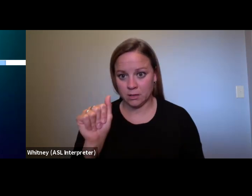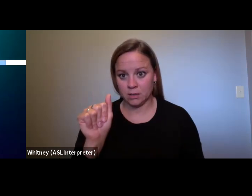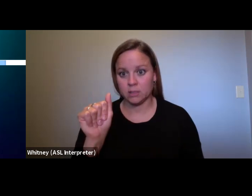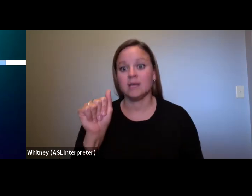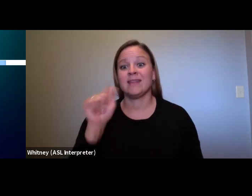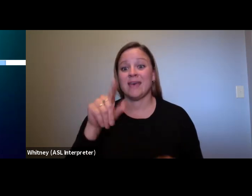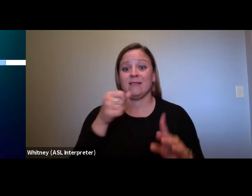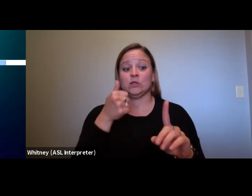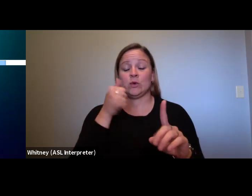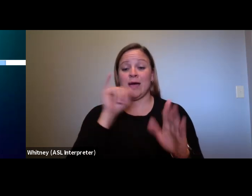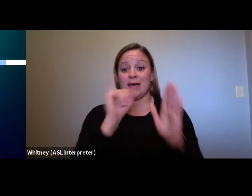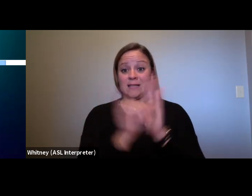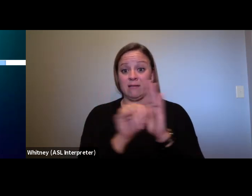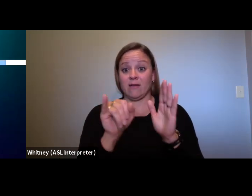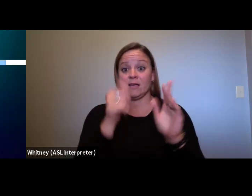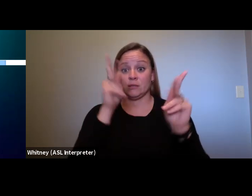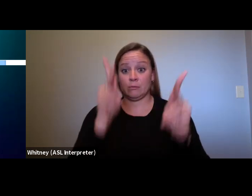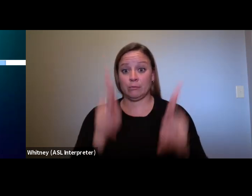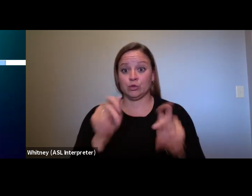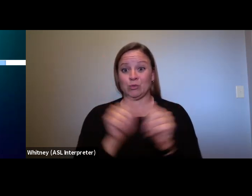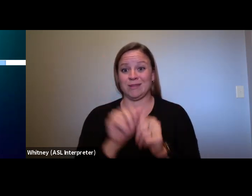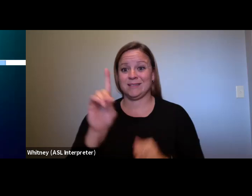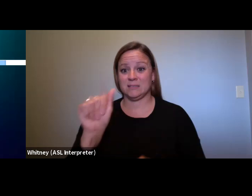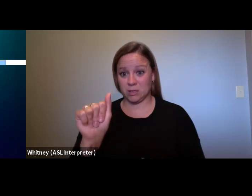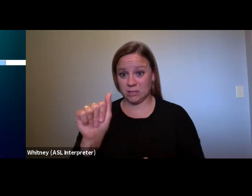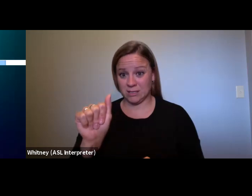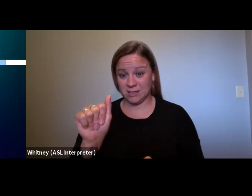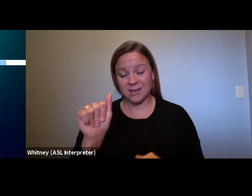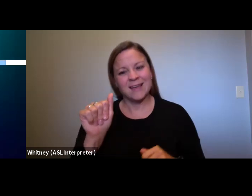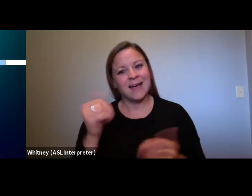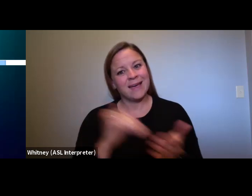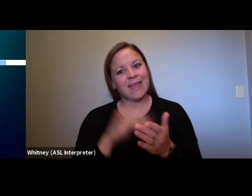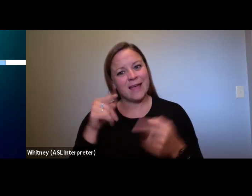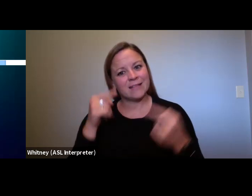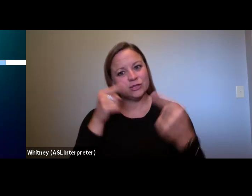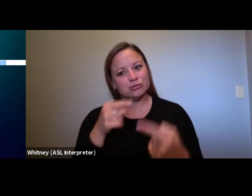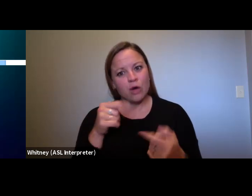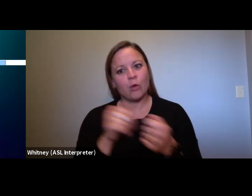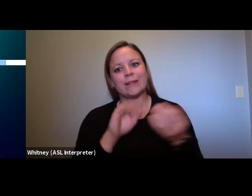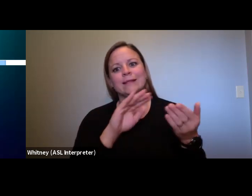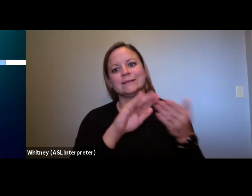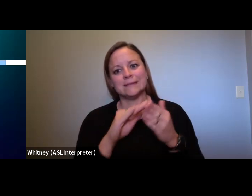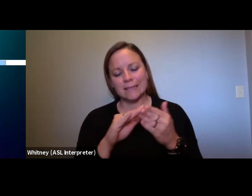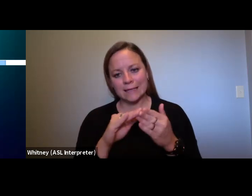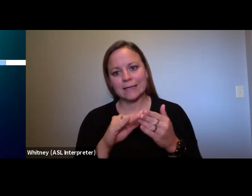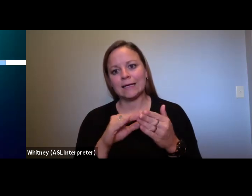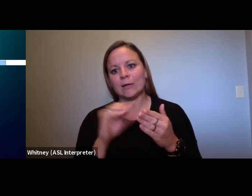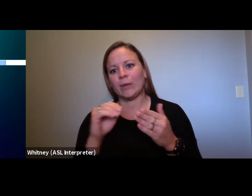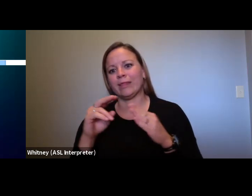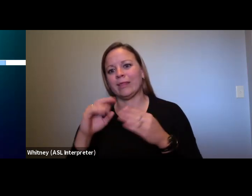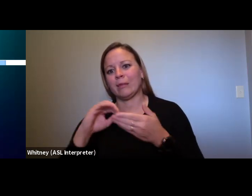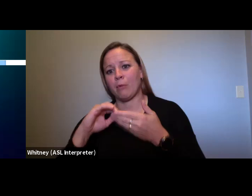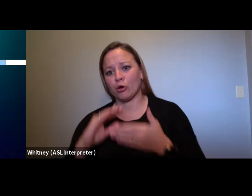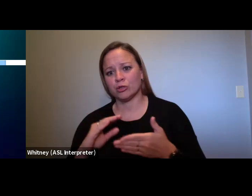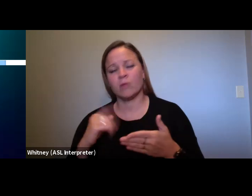self-identify as someone with a disability. Again, that's a struggle that we had with the city. That's a struggle that we have with the partners, because they say, oh,